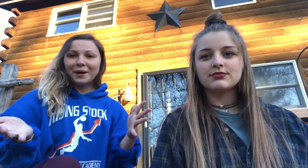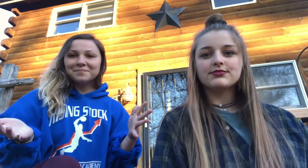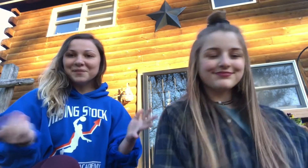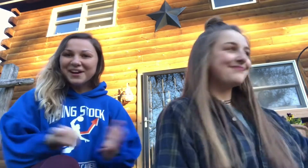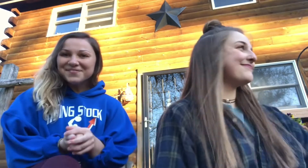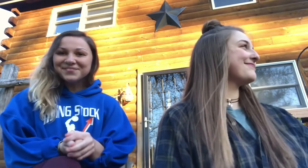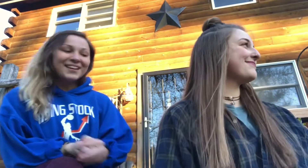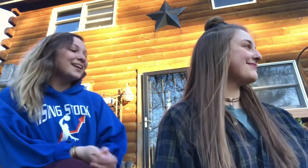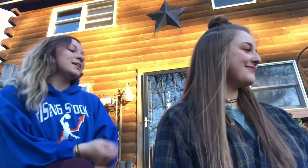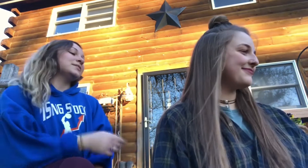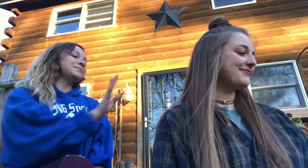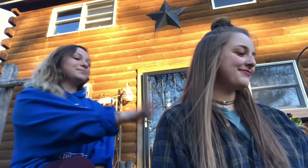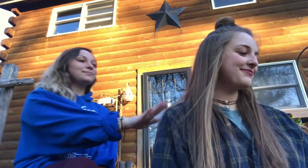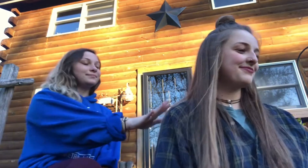okay?